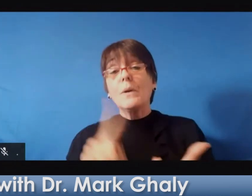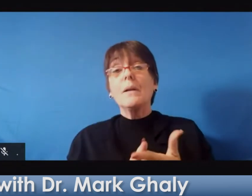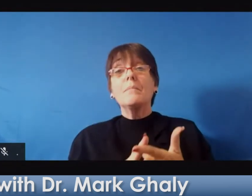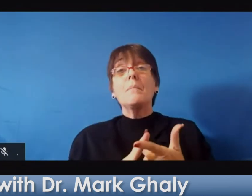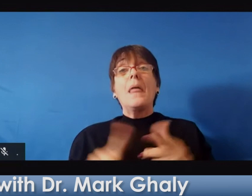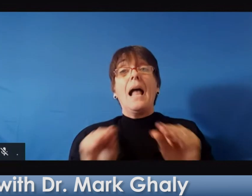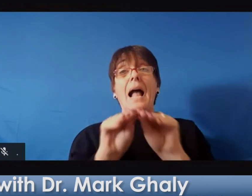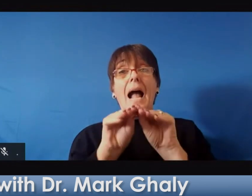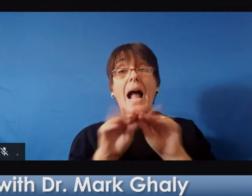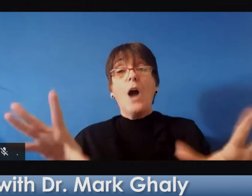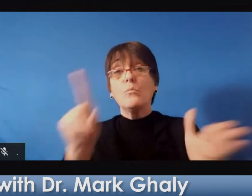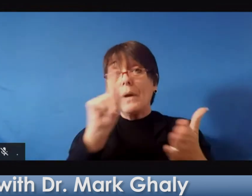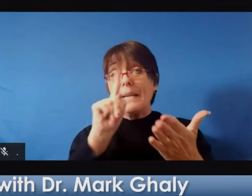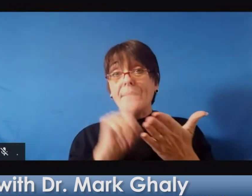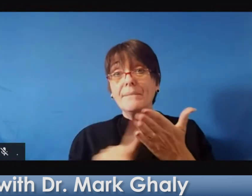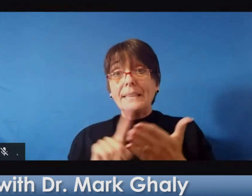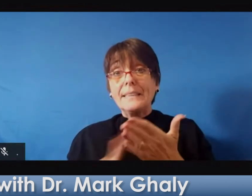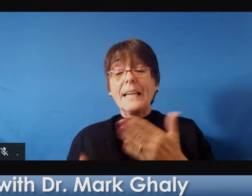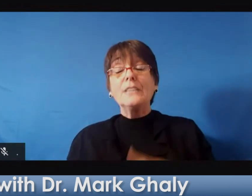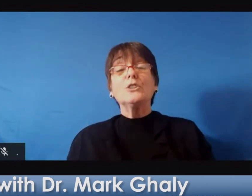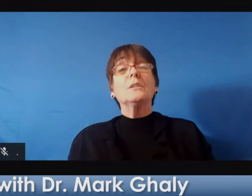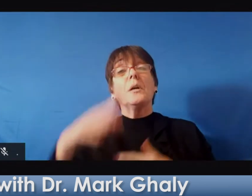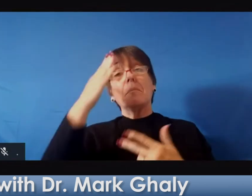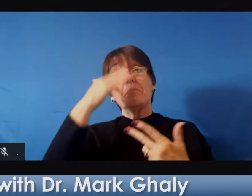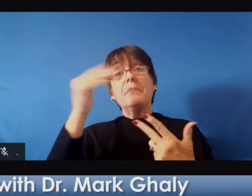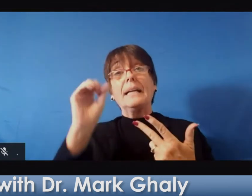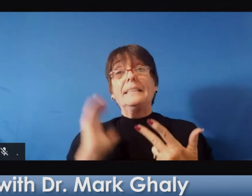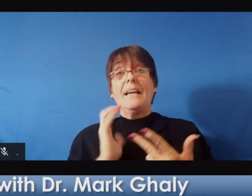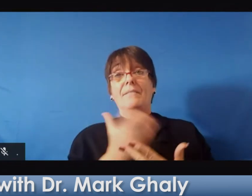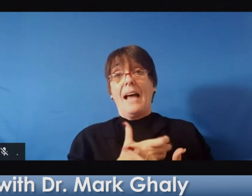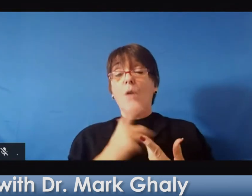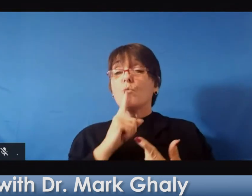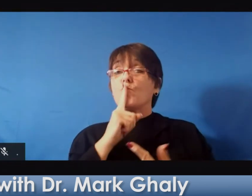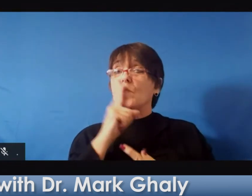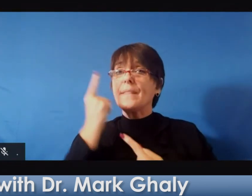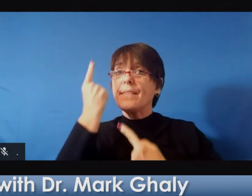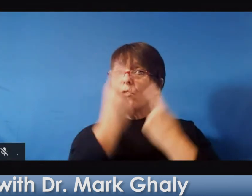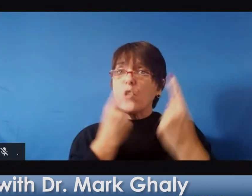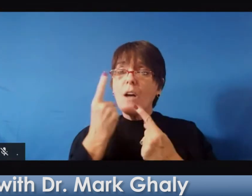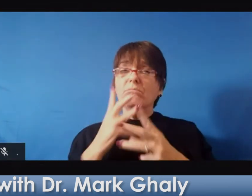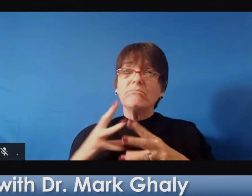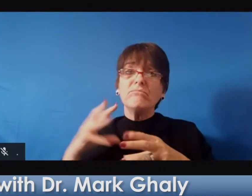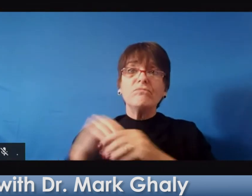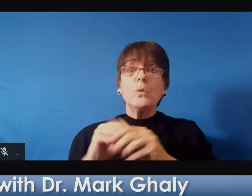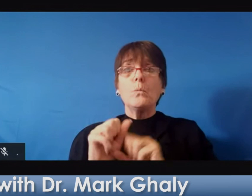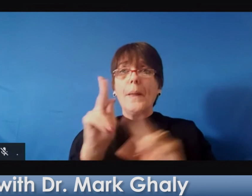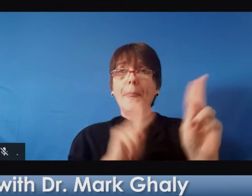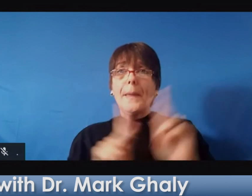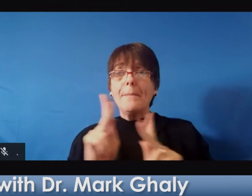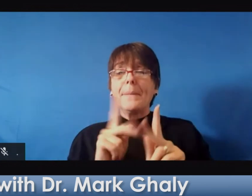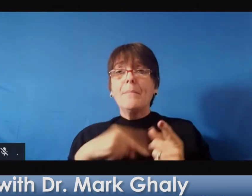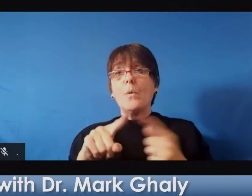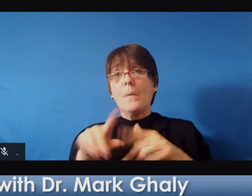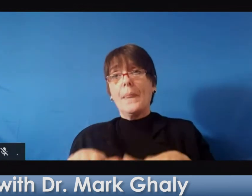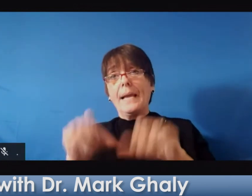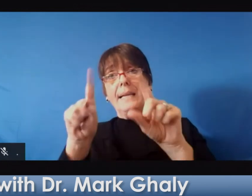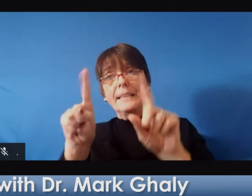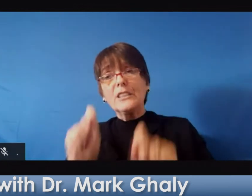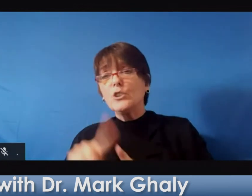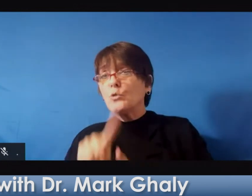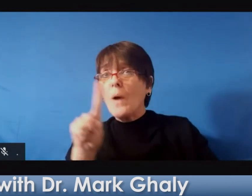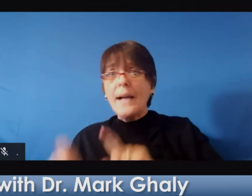outbreak investigations, because of our thoughtful engagement with people when they're getting tested to ask what